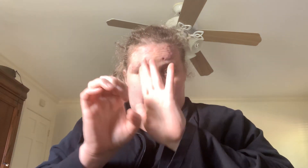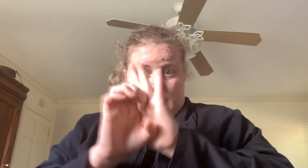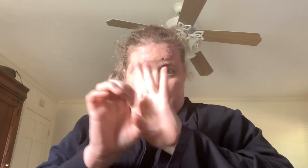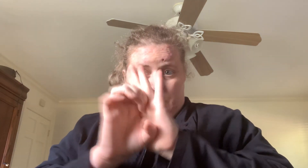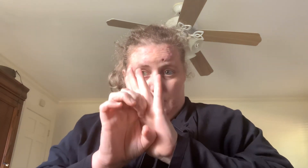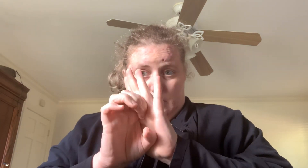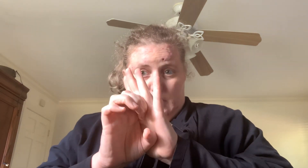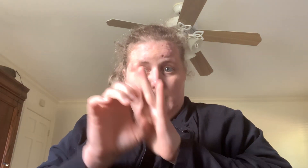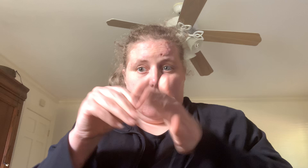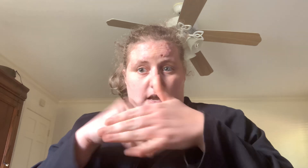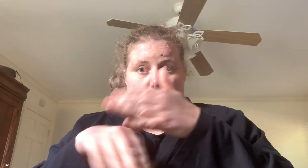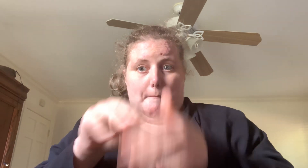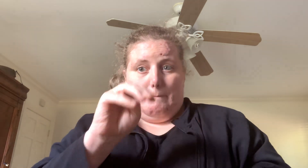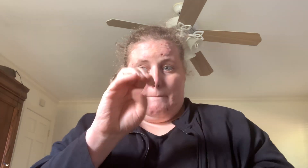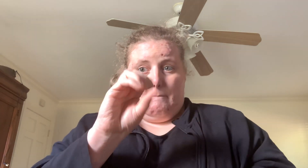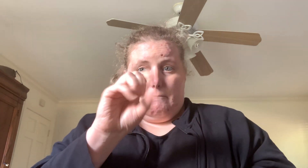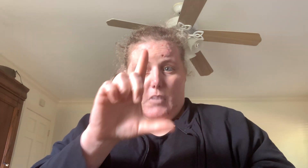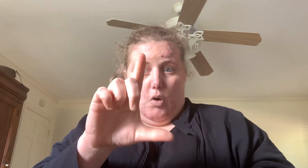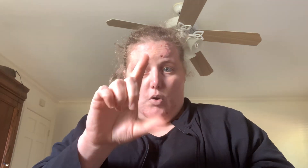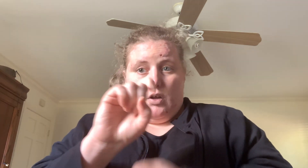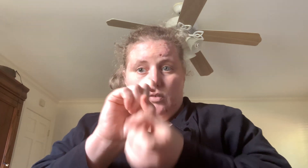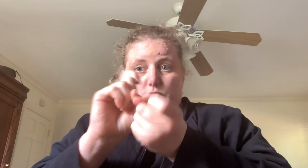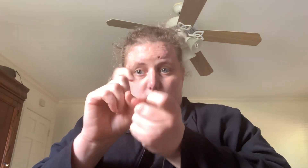our mole to mass calculations.